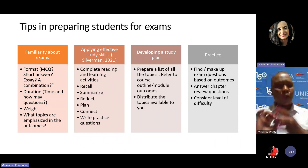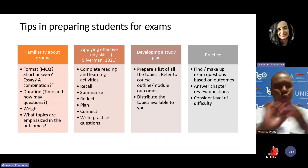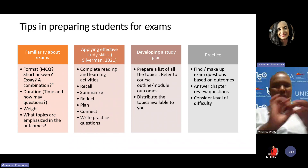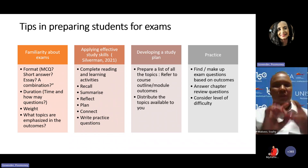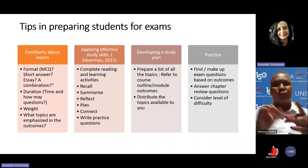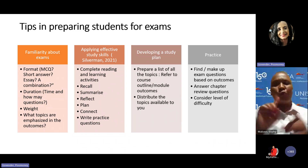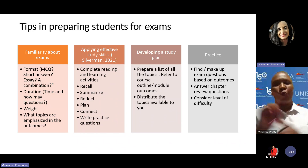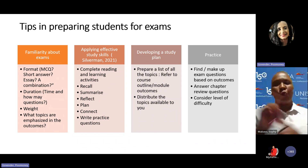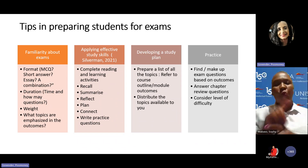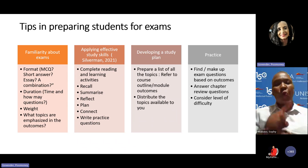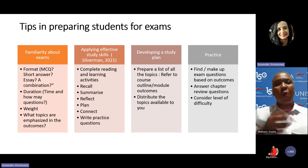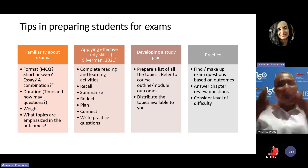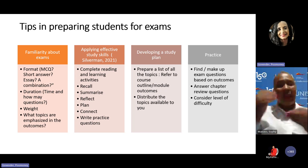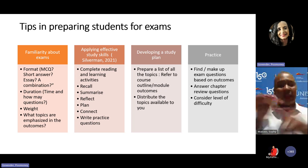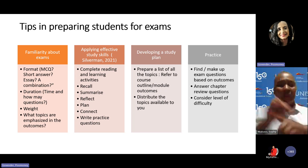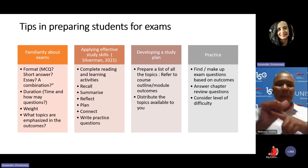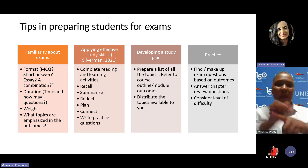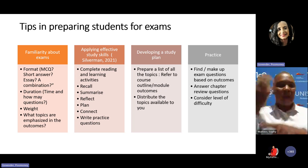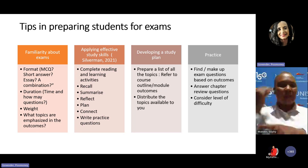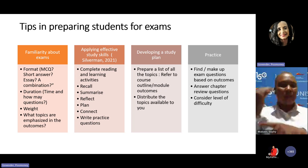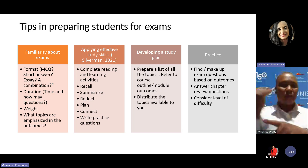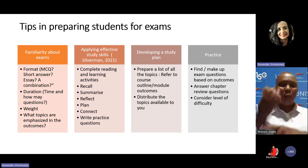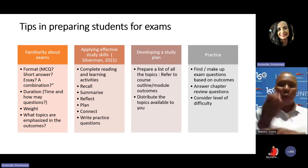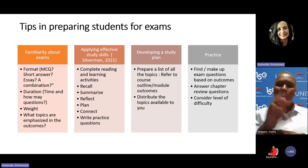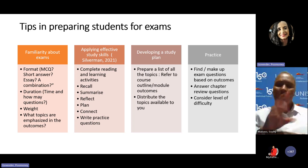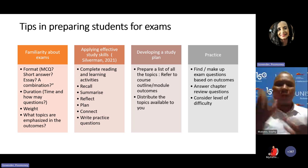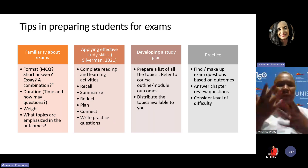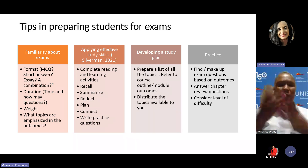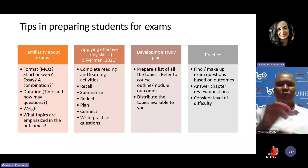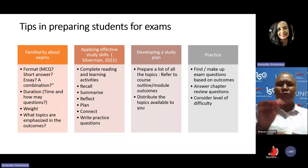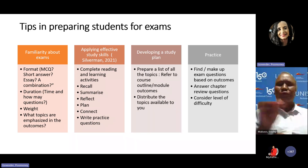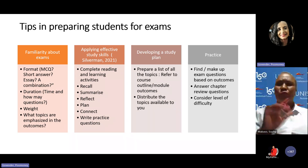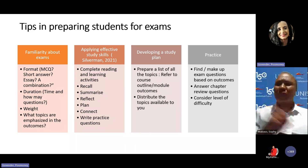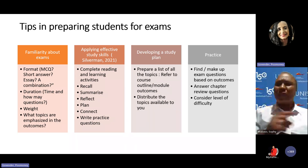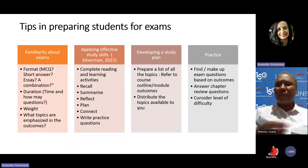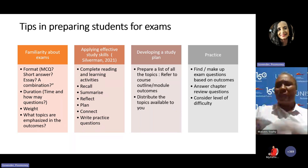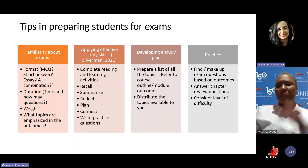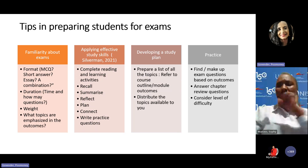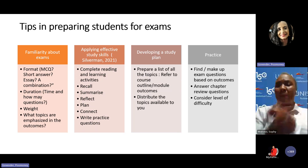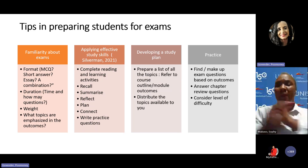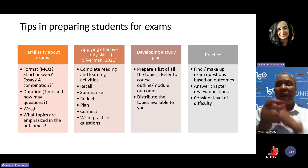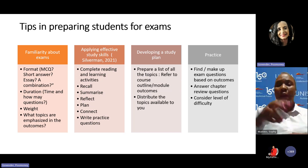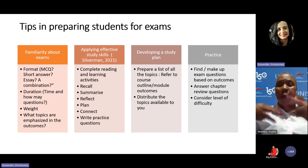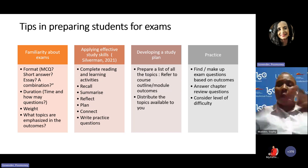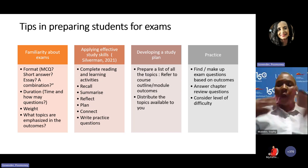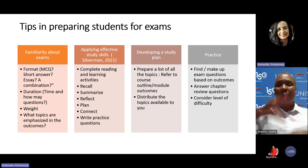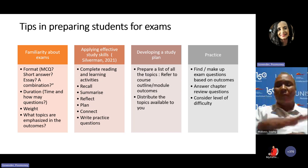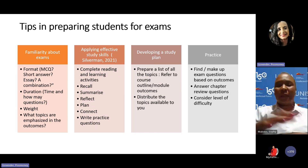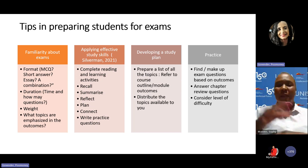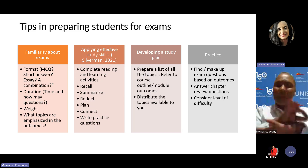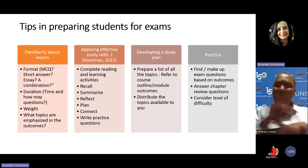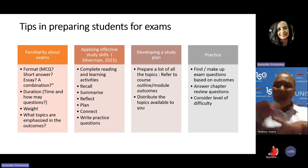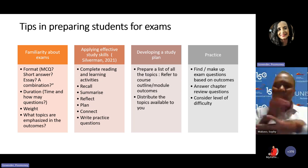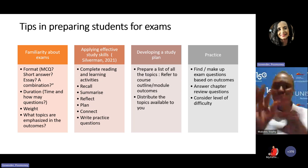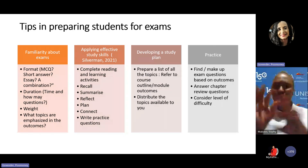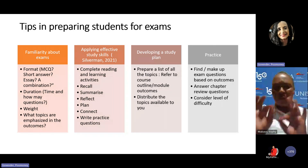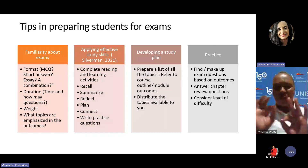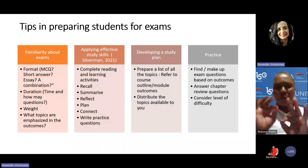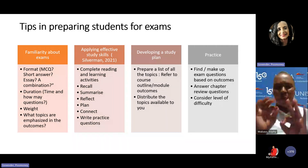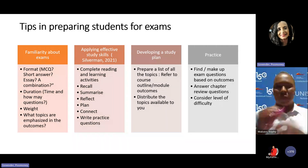learned and the practical experience or what is really happening in the workplace. Plan, make sure that you